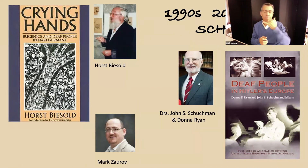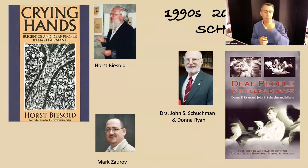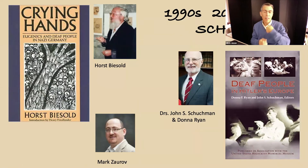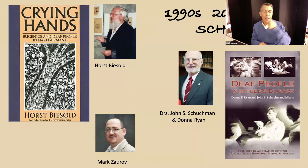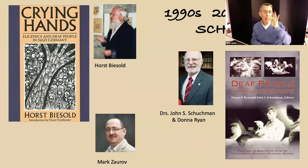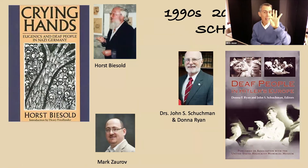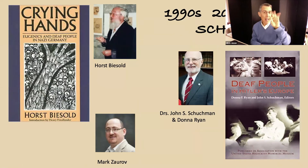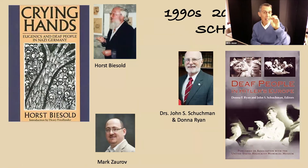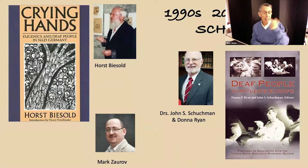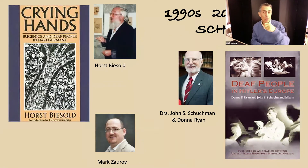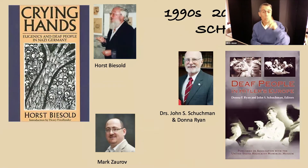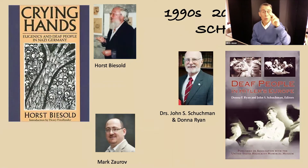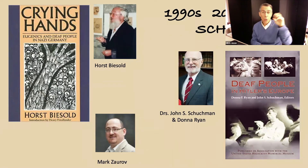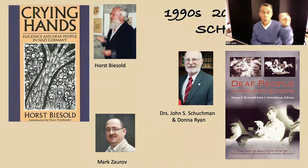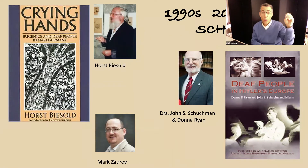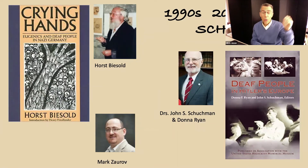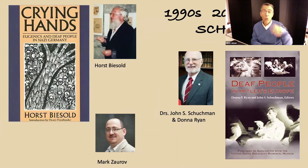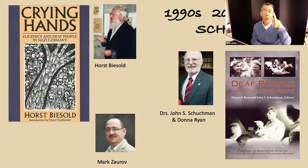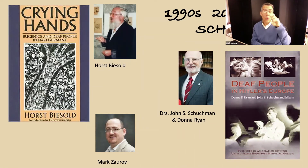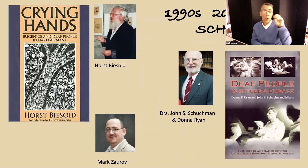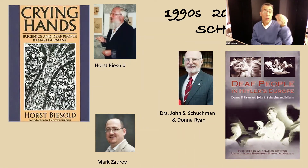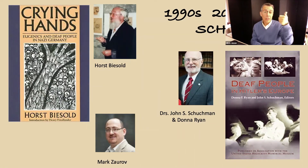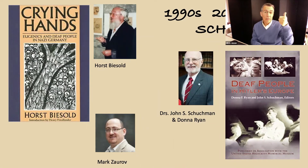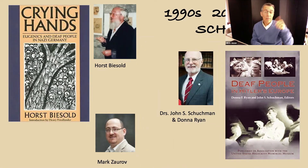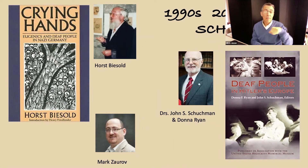the 2000s, 2010,